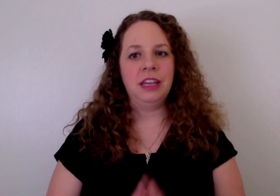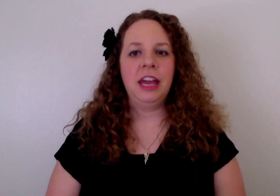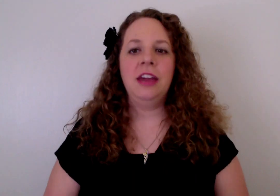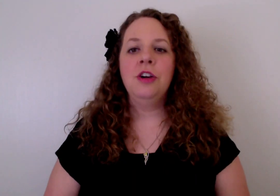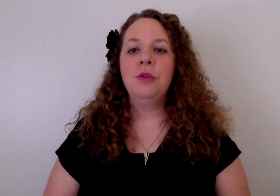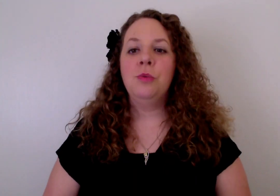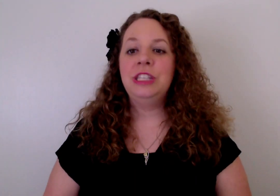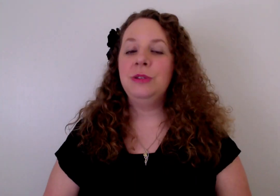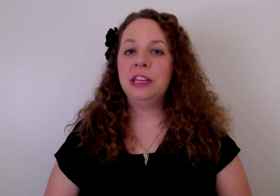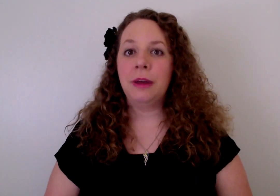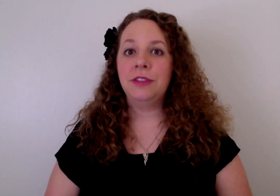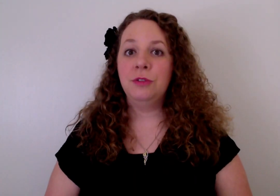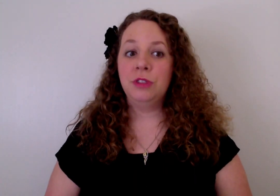Okay, what do you think about the food there?